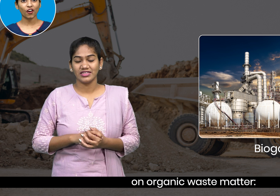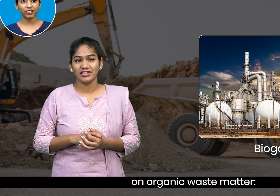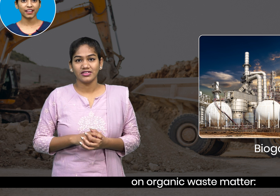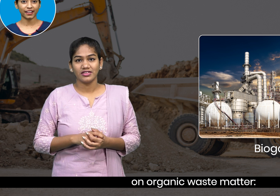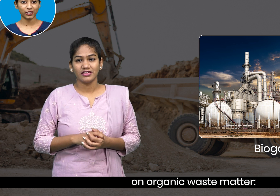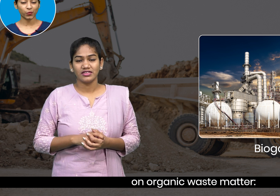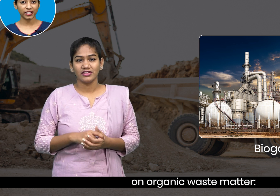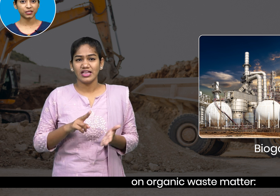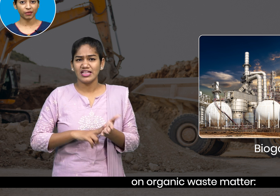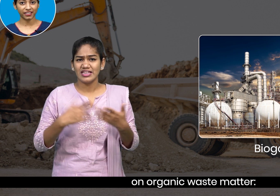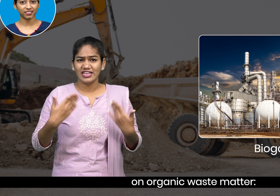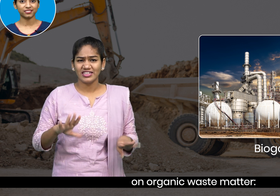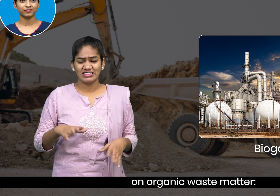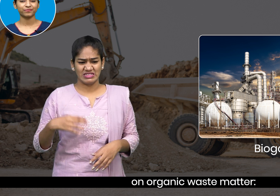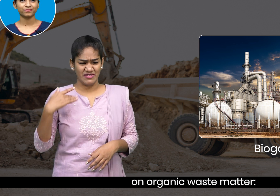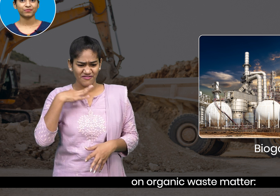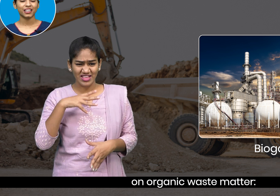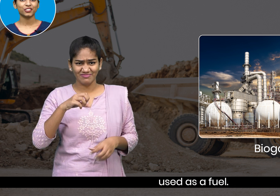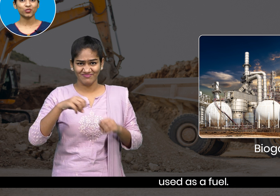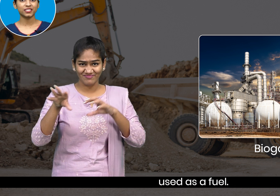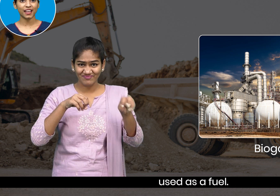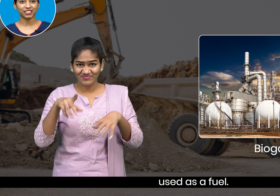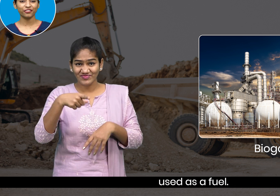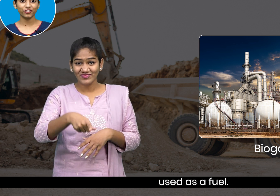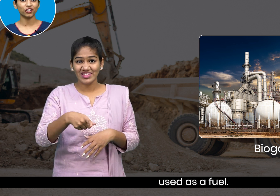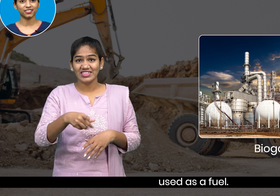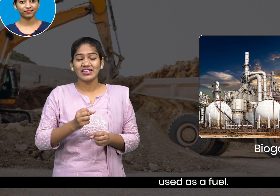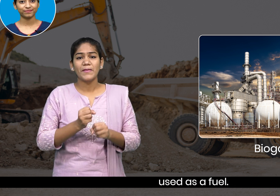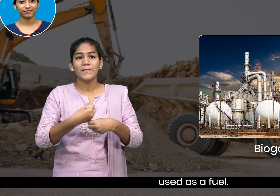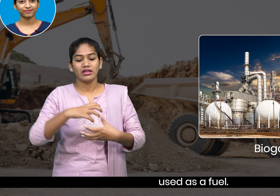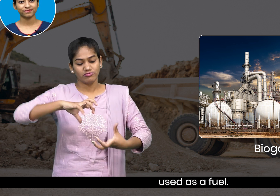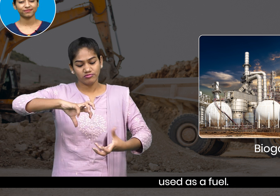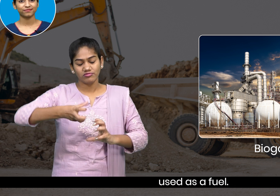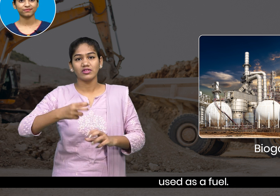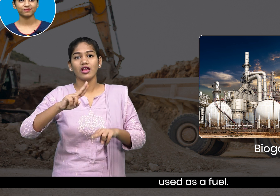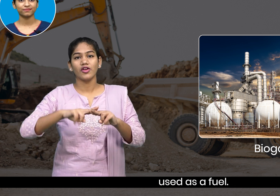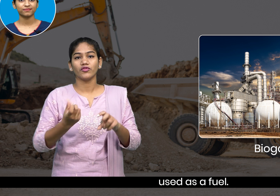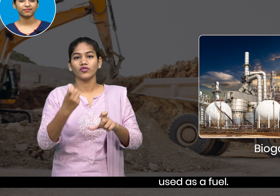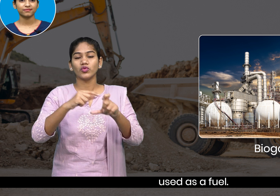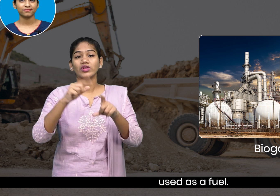on organic waste matter used as a fuel.